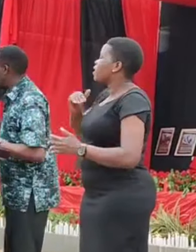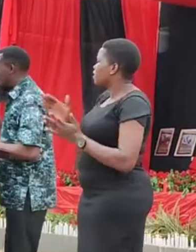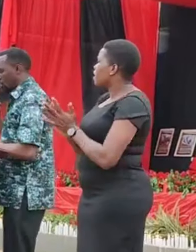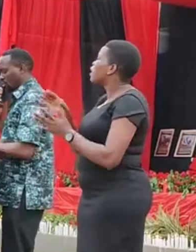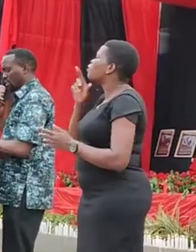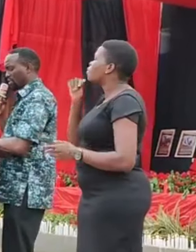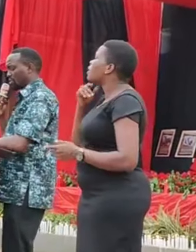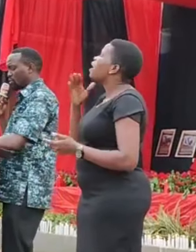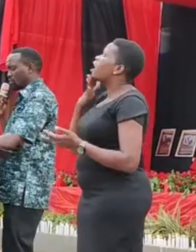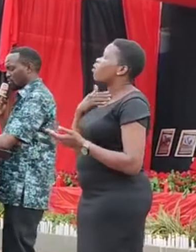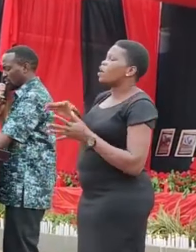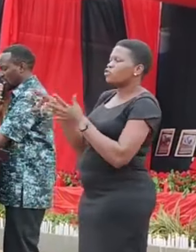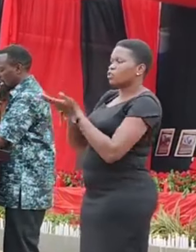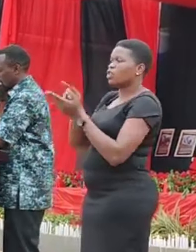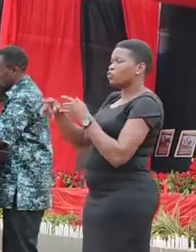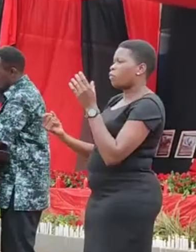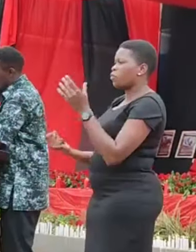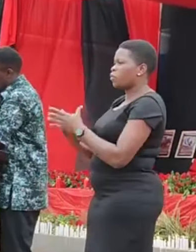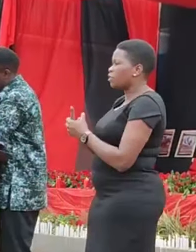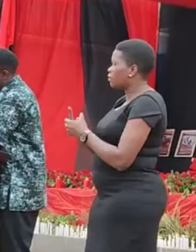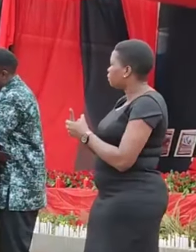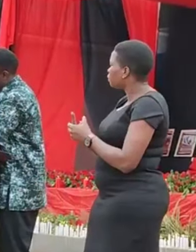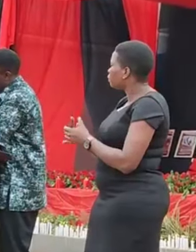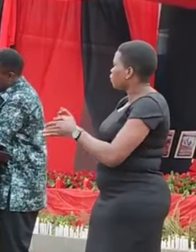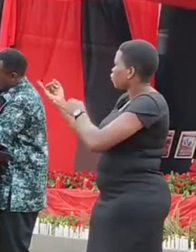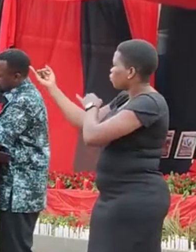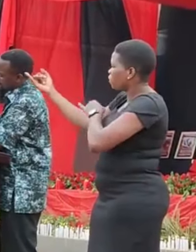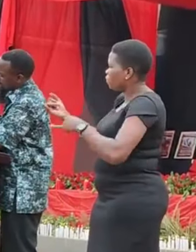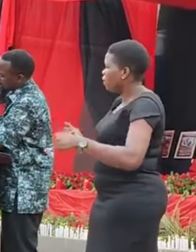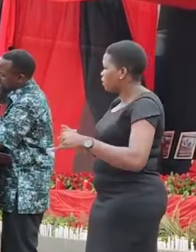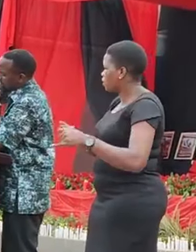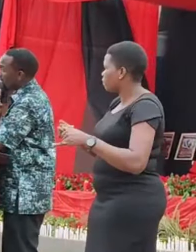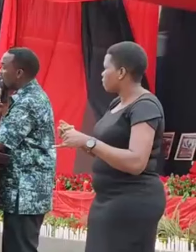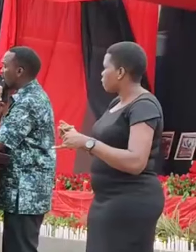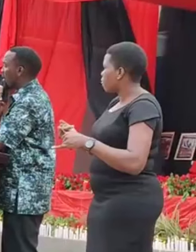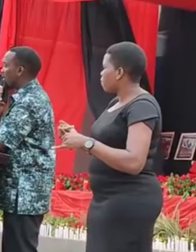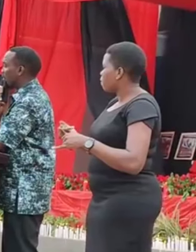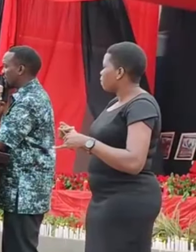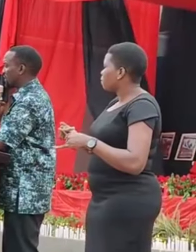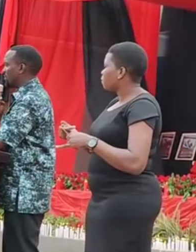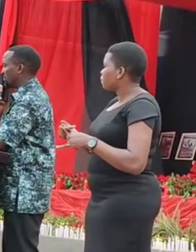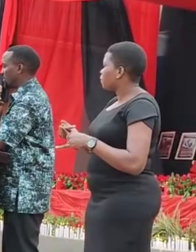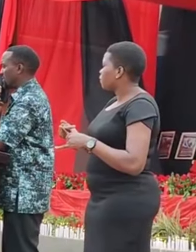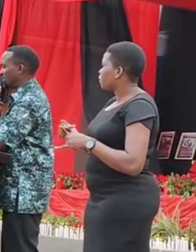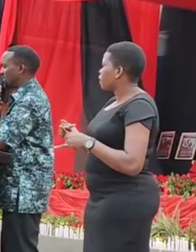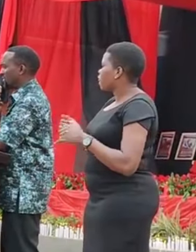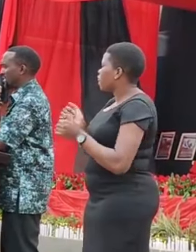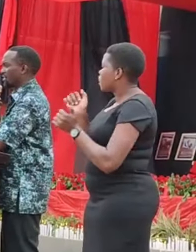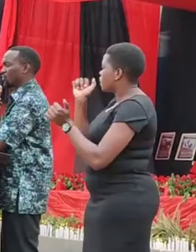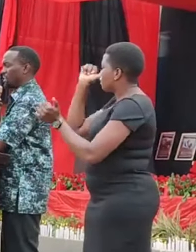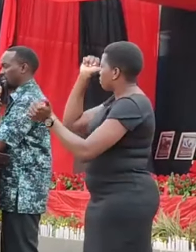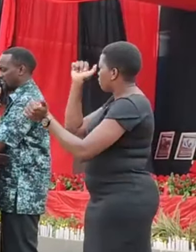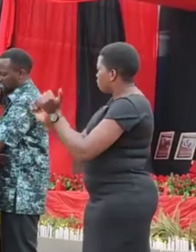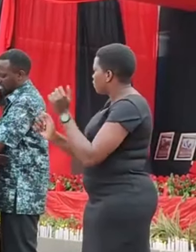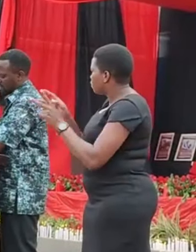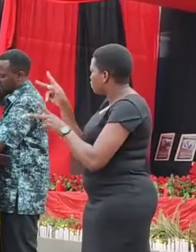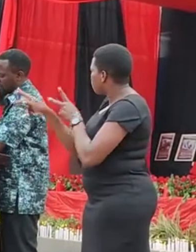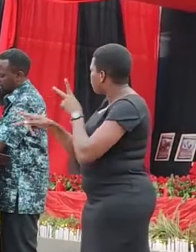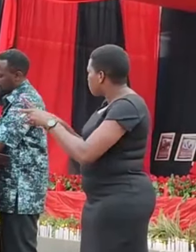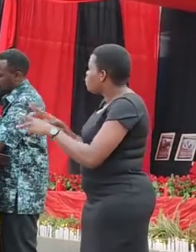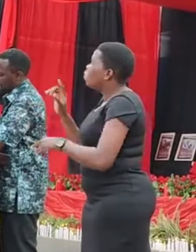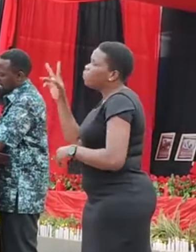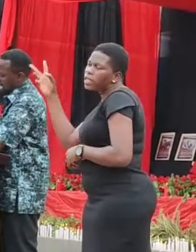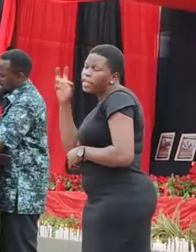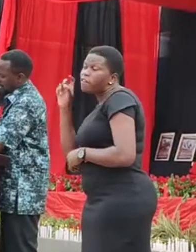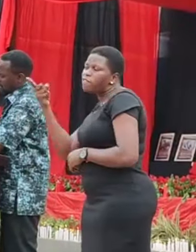ladies and gentlemen, I want to take this opportunity to invite the victims such that we hear firsthand